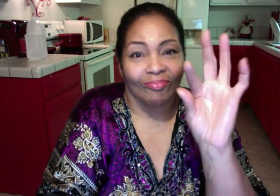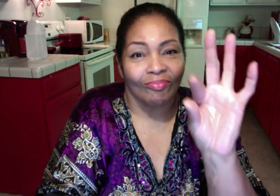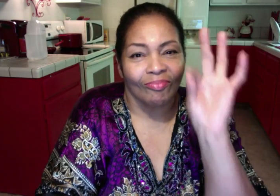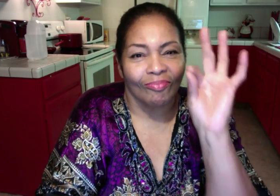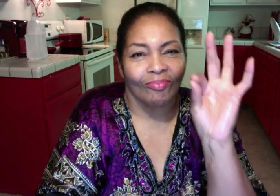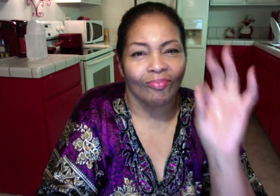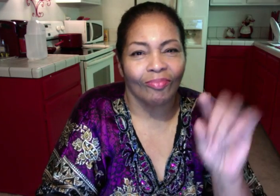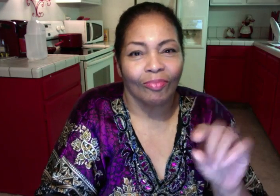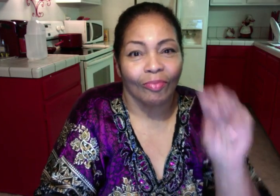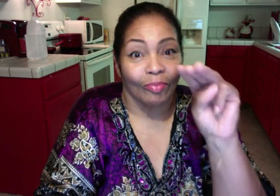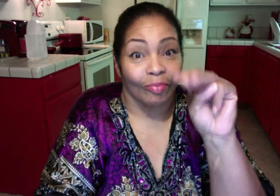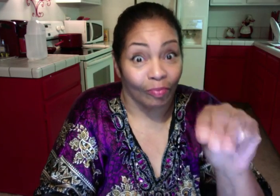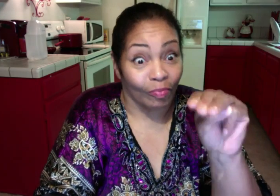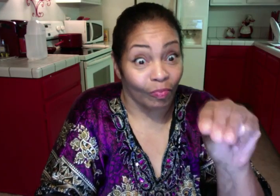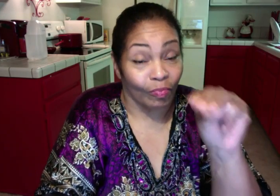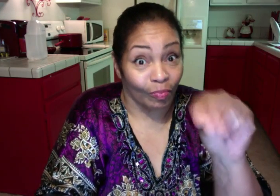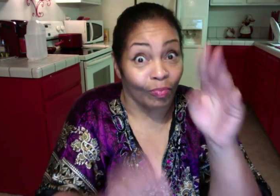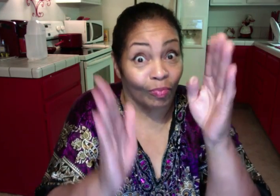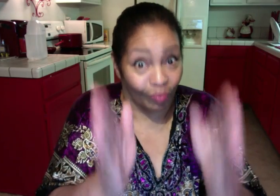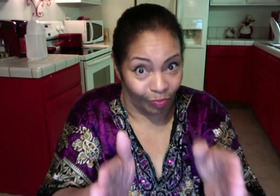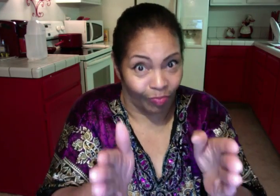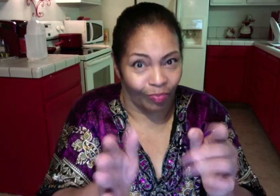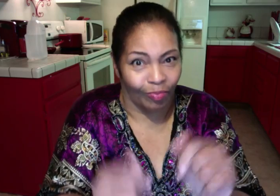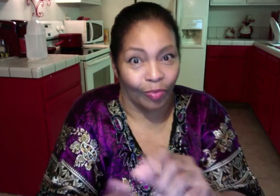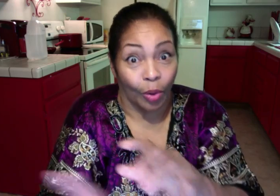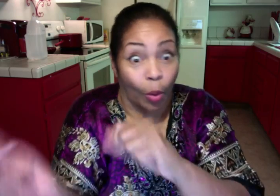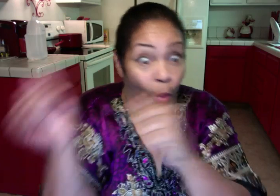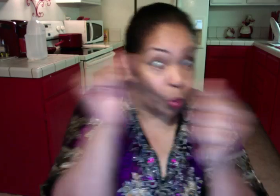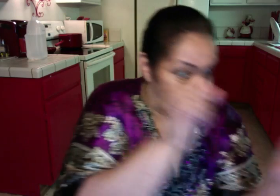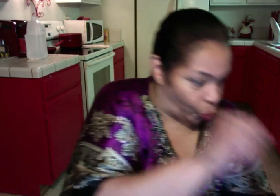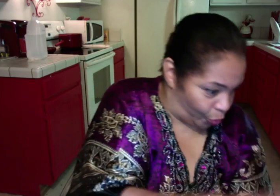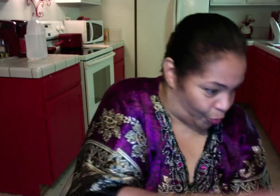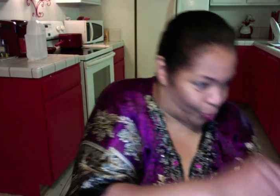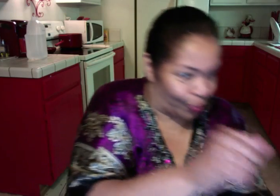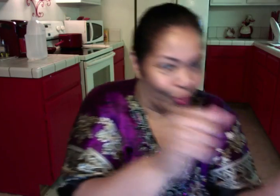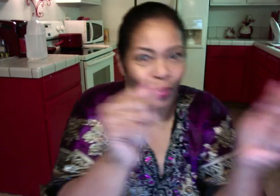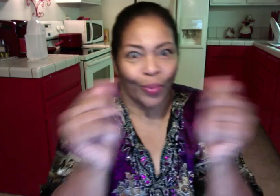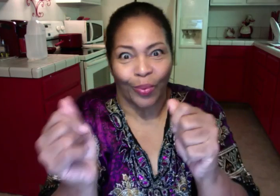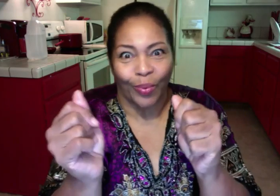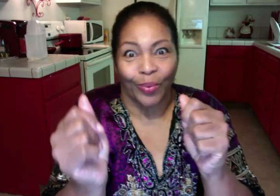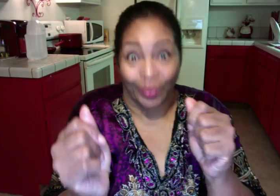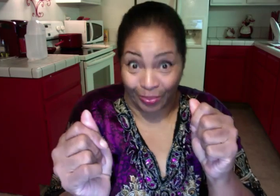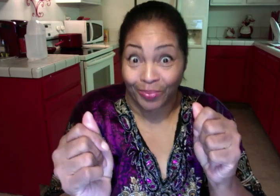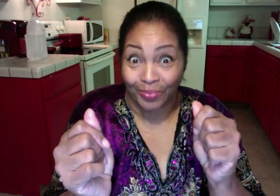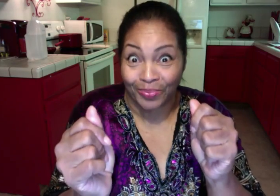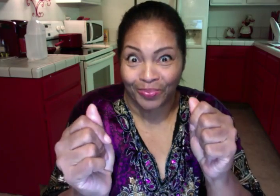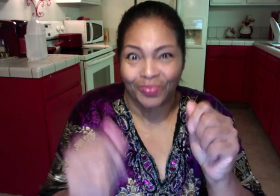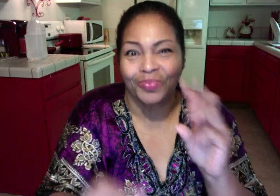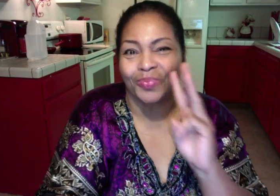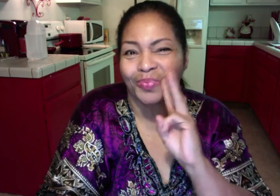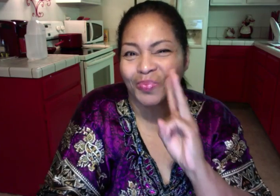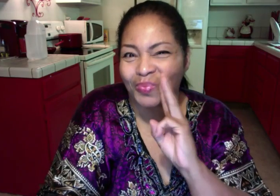someone who is a minister of a church that will baptize you. Full water